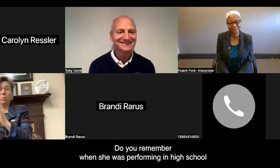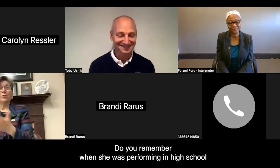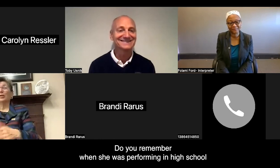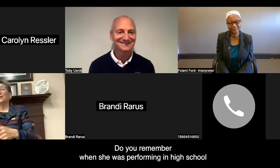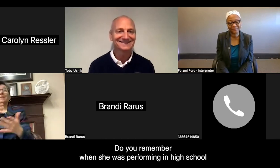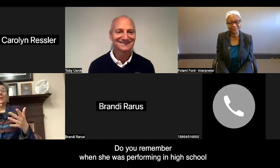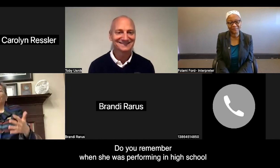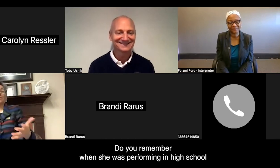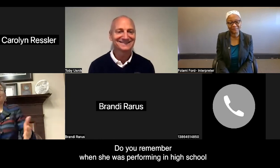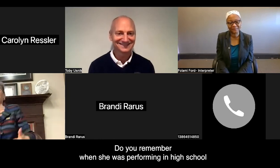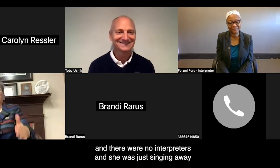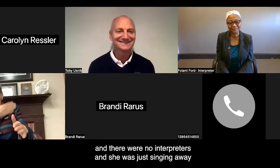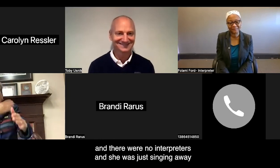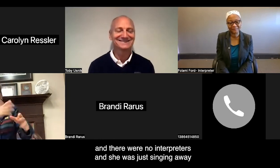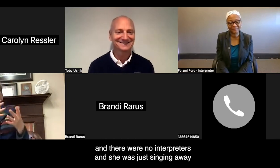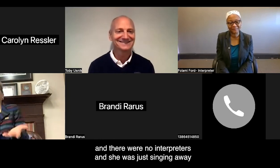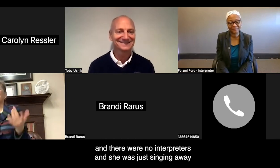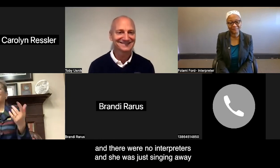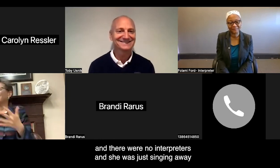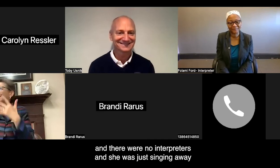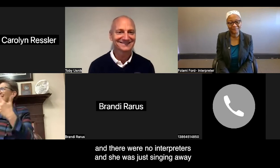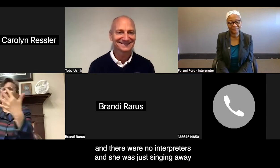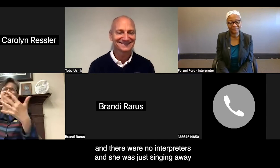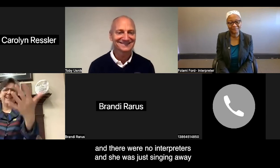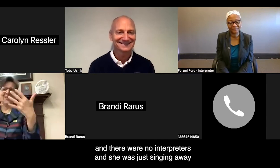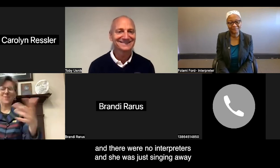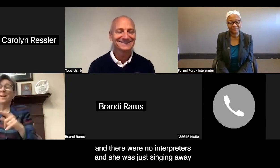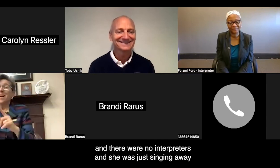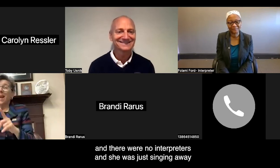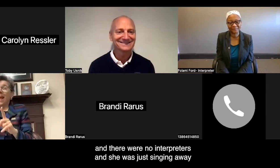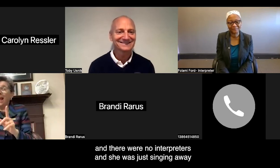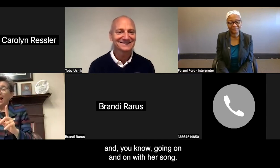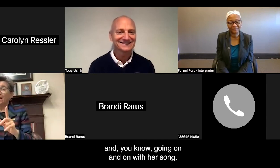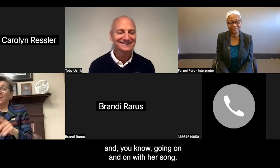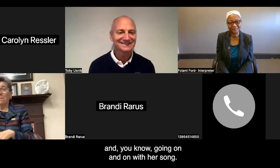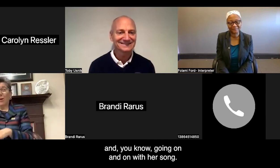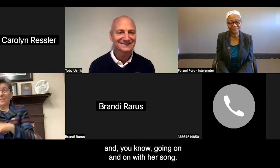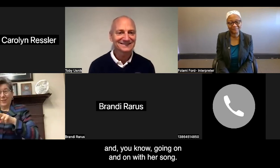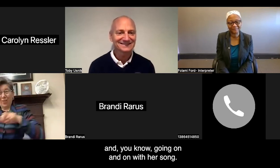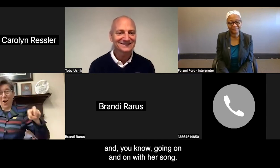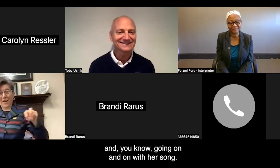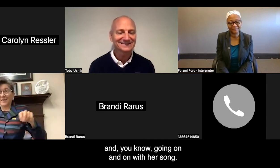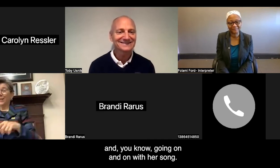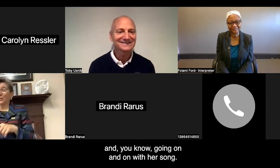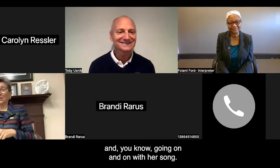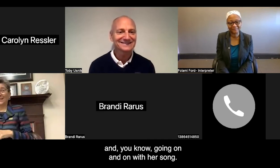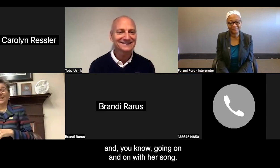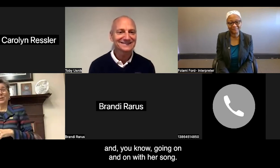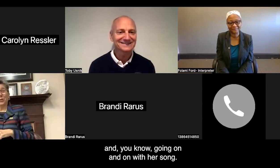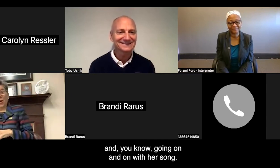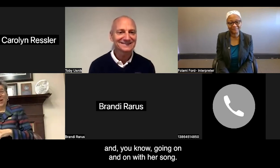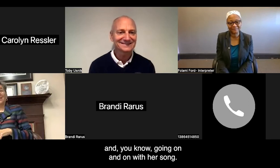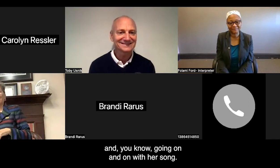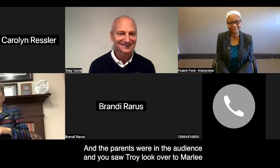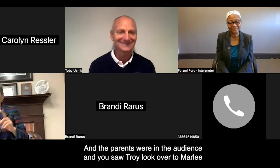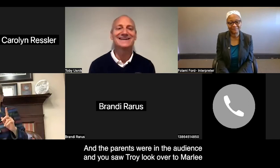school and there were no interpreters and she was just singing away and, um, you know, going on and on with her song and the parents were in